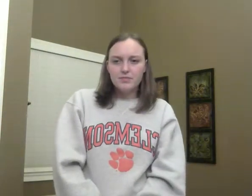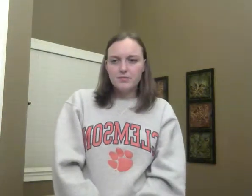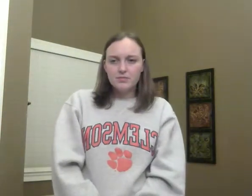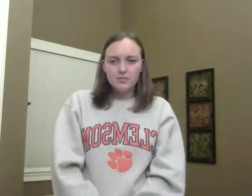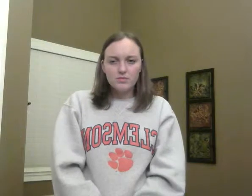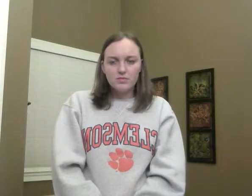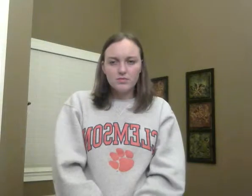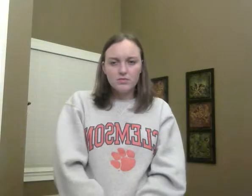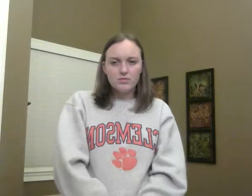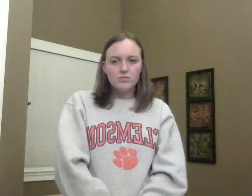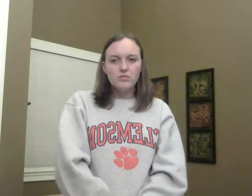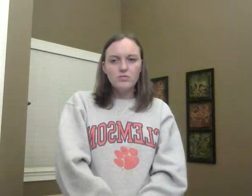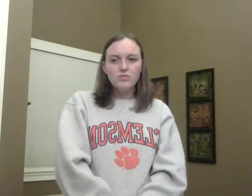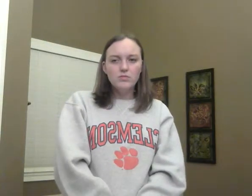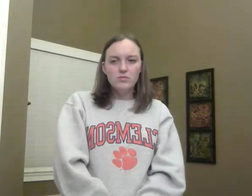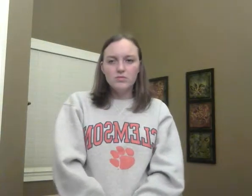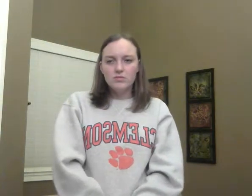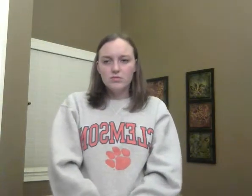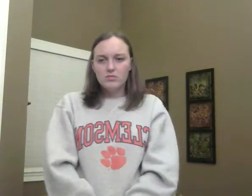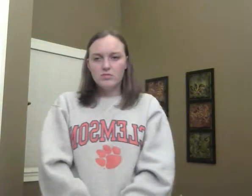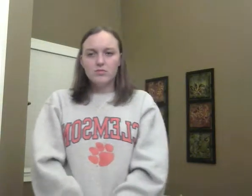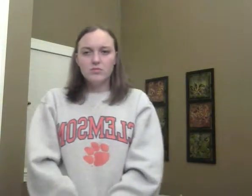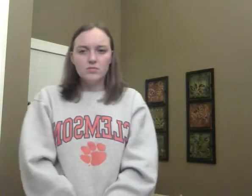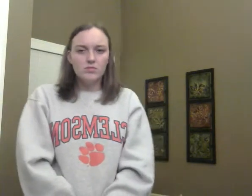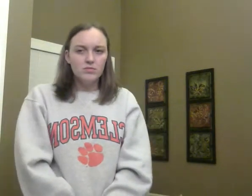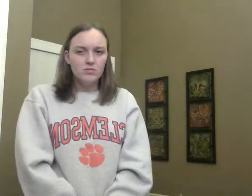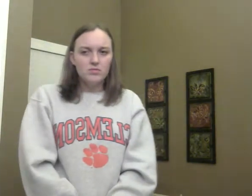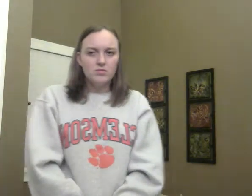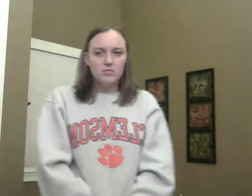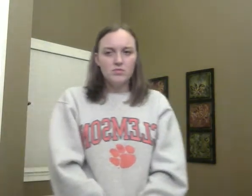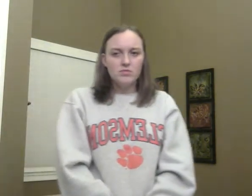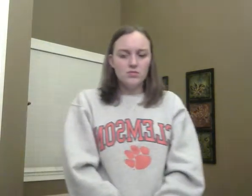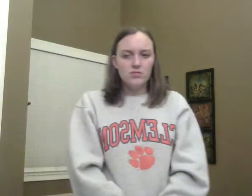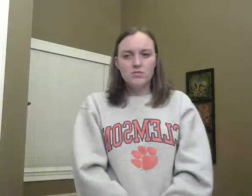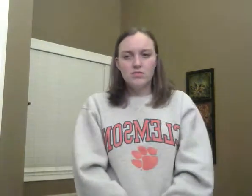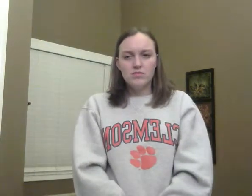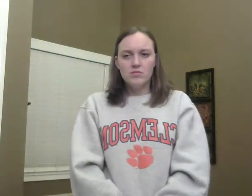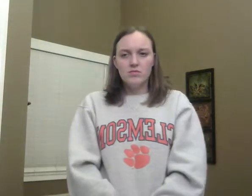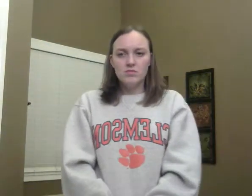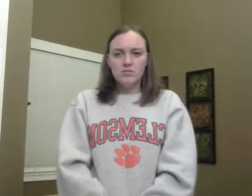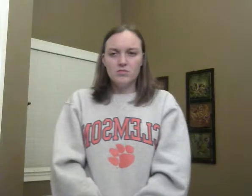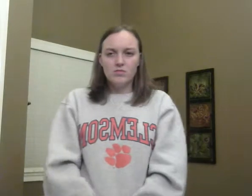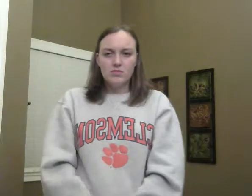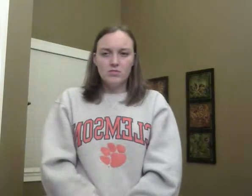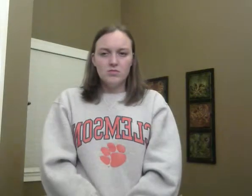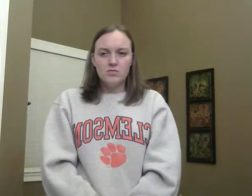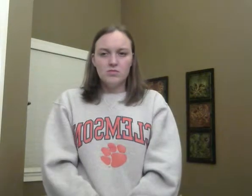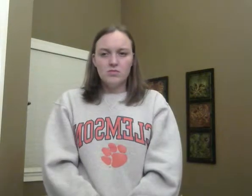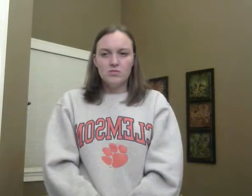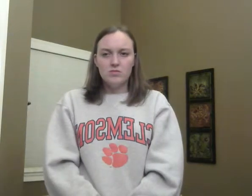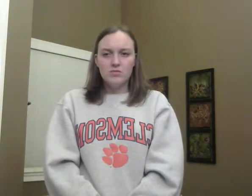still have to do this one. No, we don't. She only said this column right now. But you'll need to highlight that answer to be able to put a spider